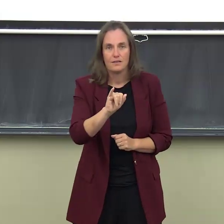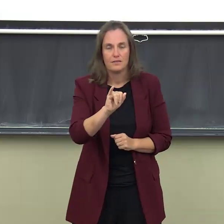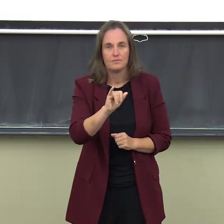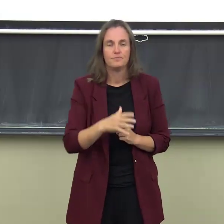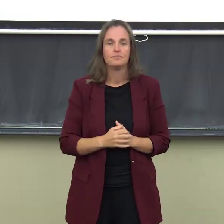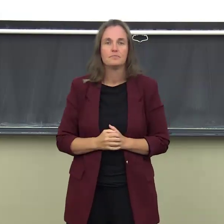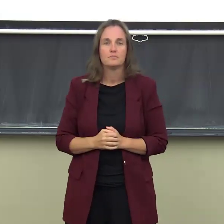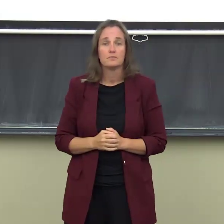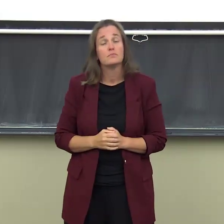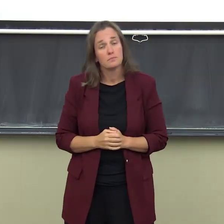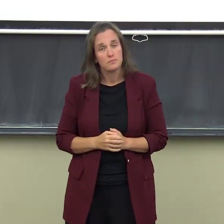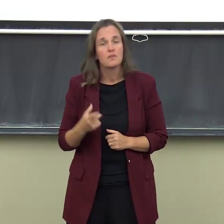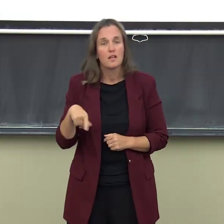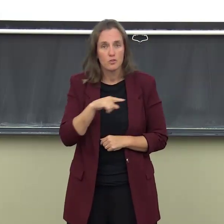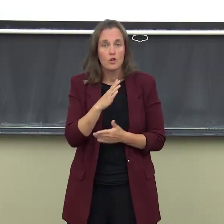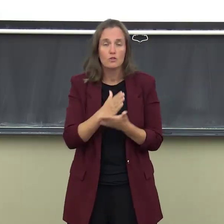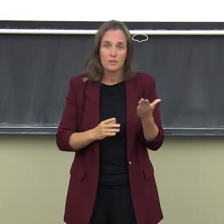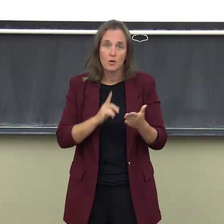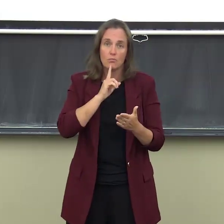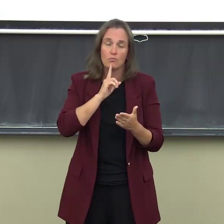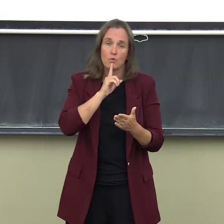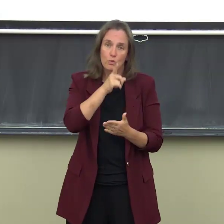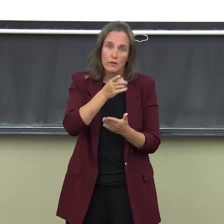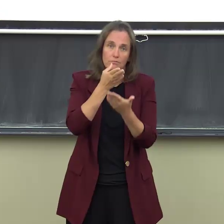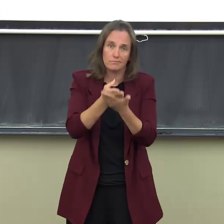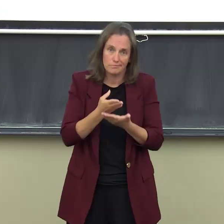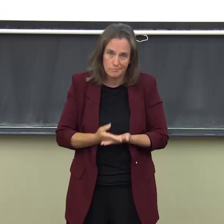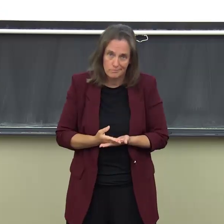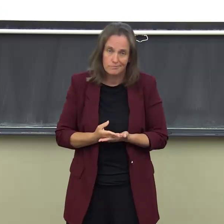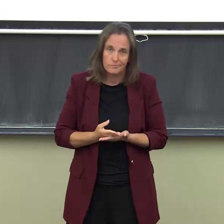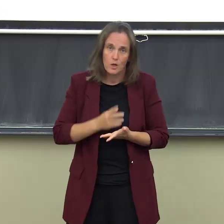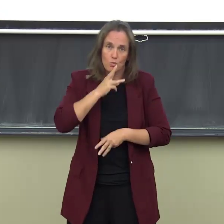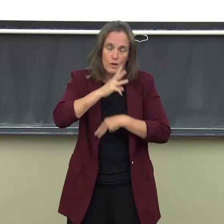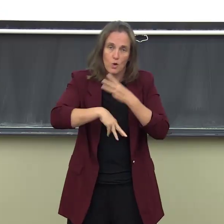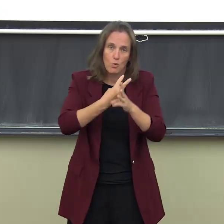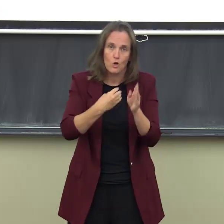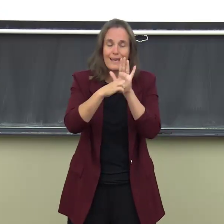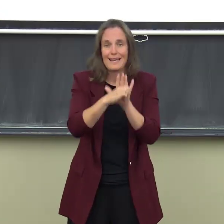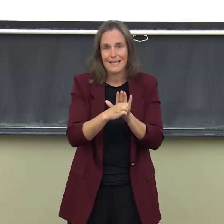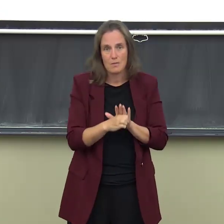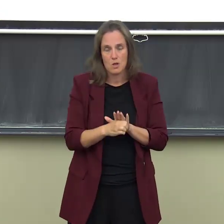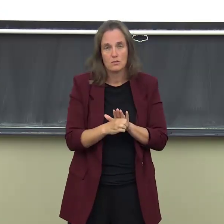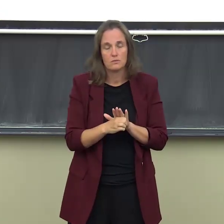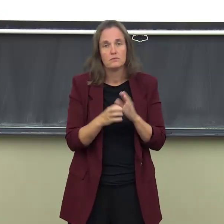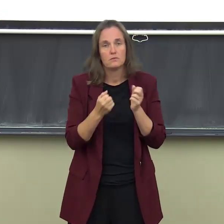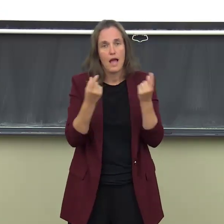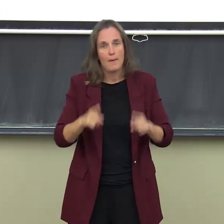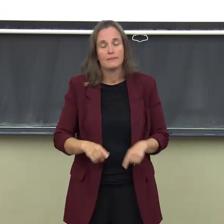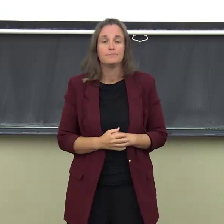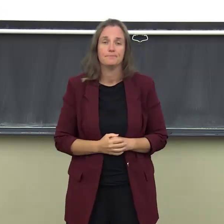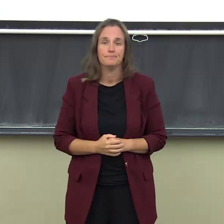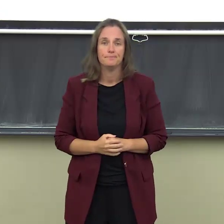I mean, there's some very practical, real world examples of this already happening.